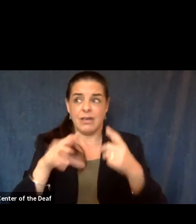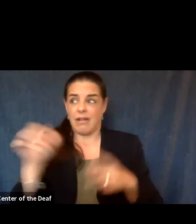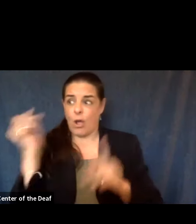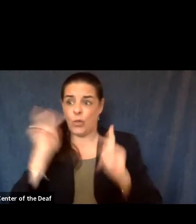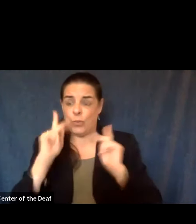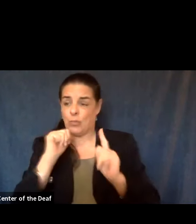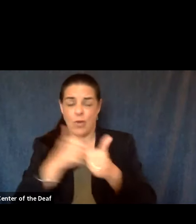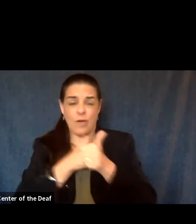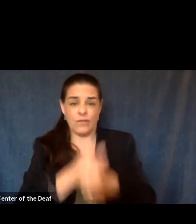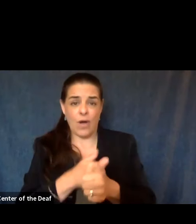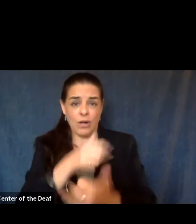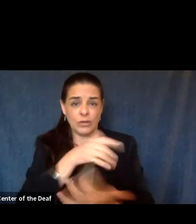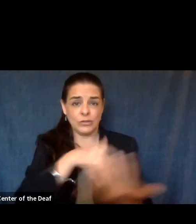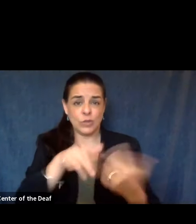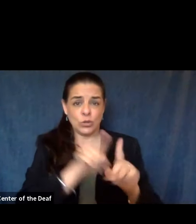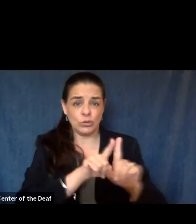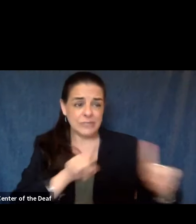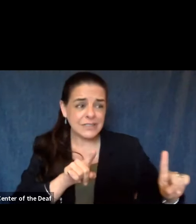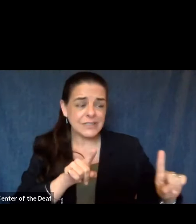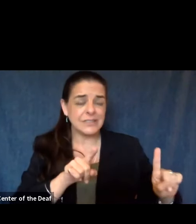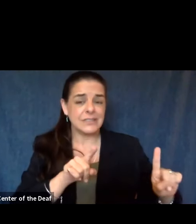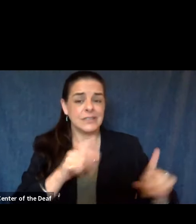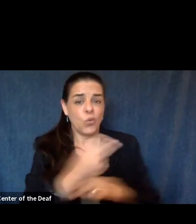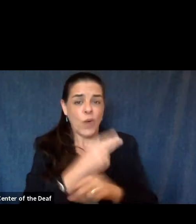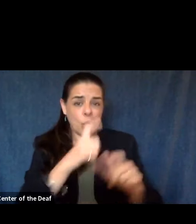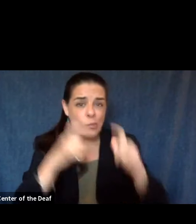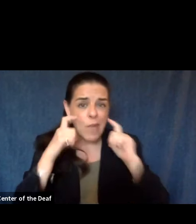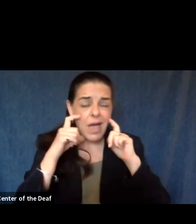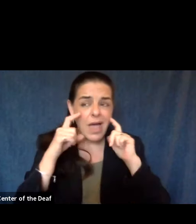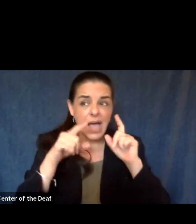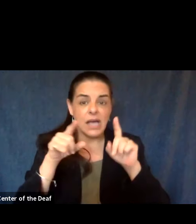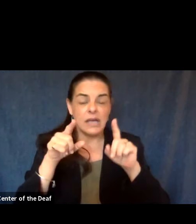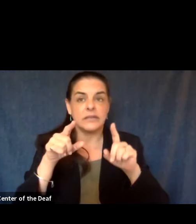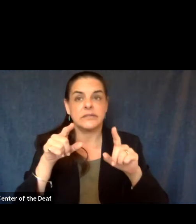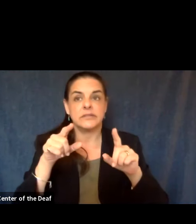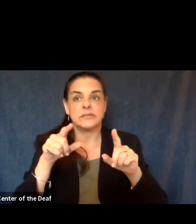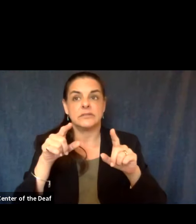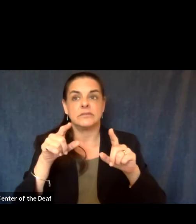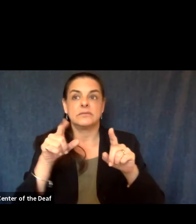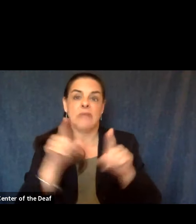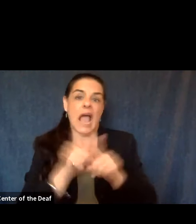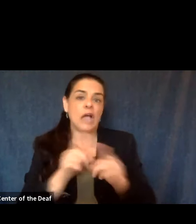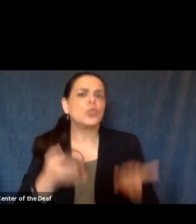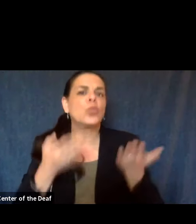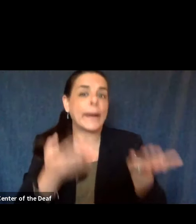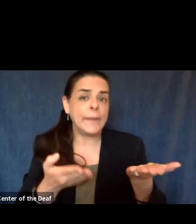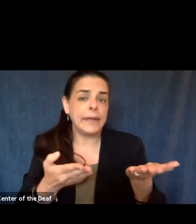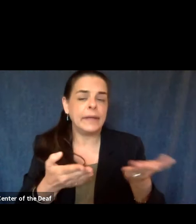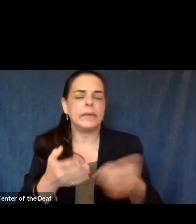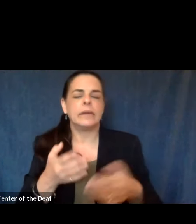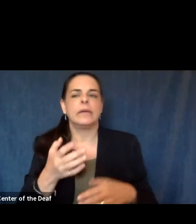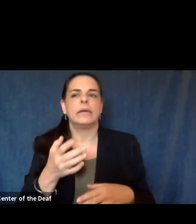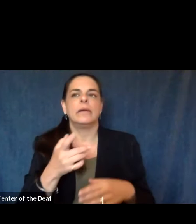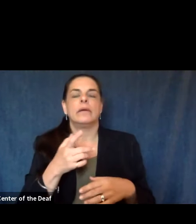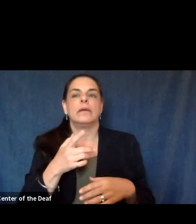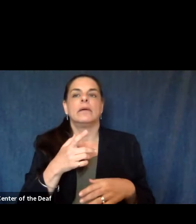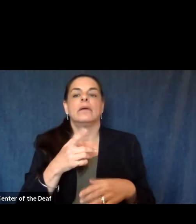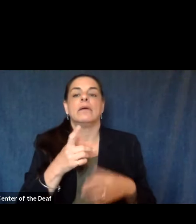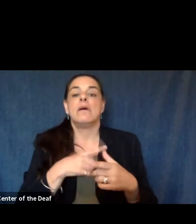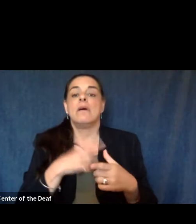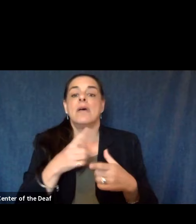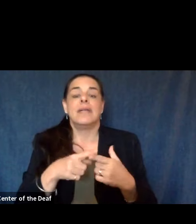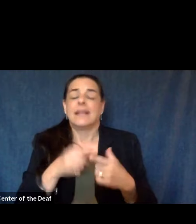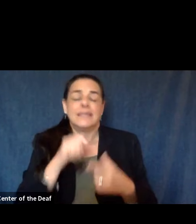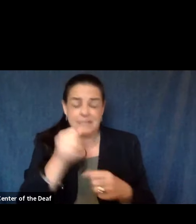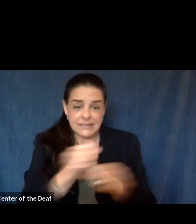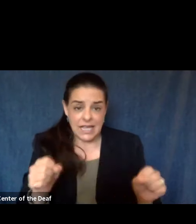not following social distancing and wearing masks as recommended, then it's not safe. But